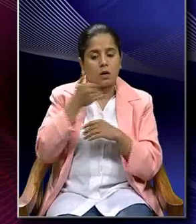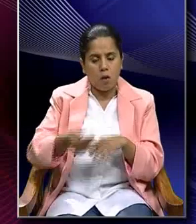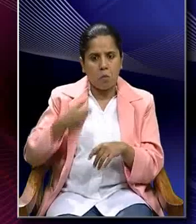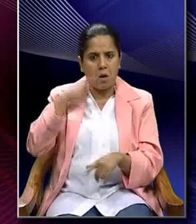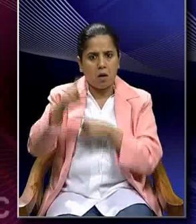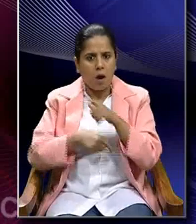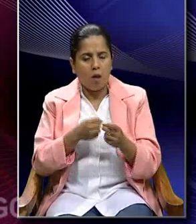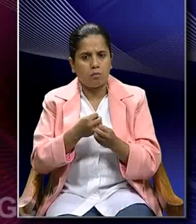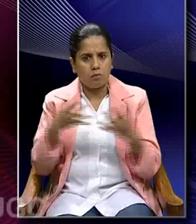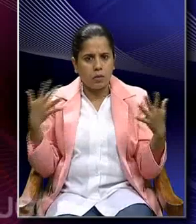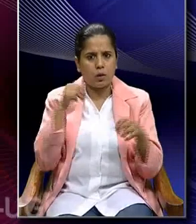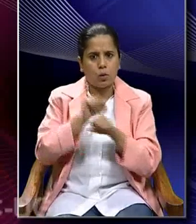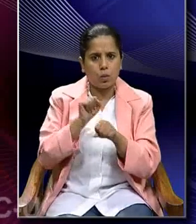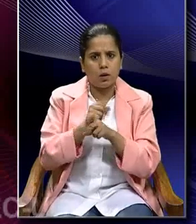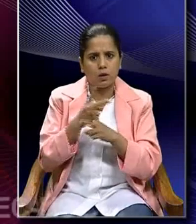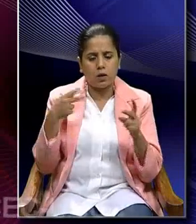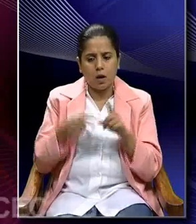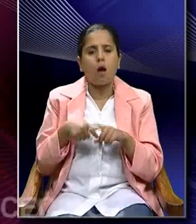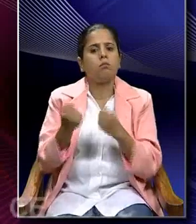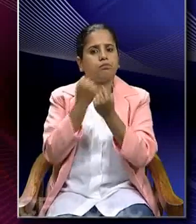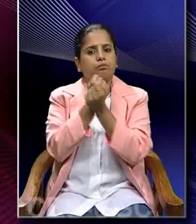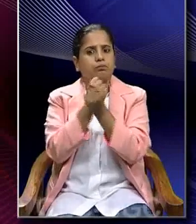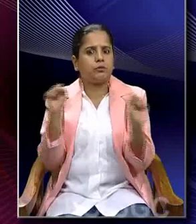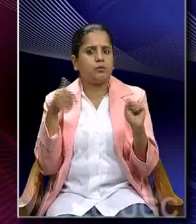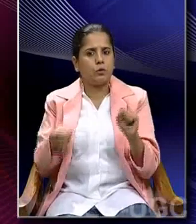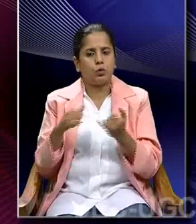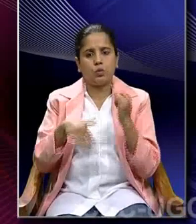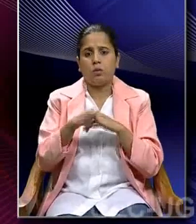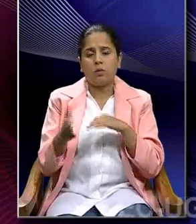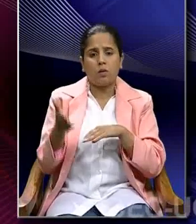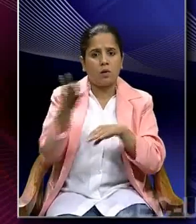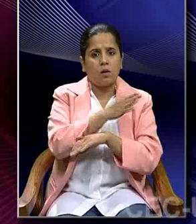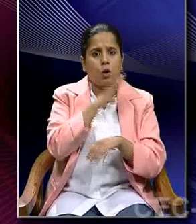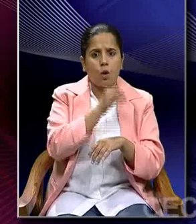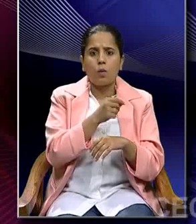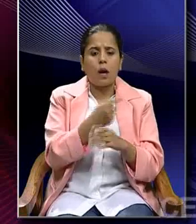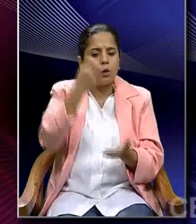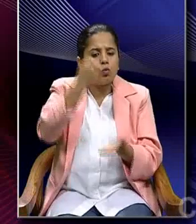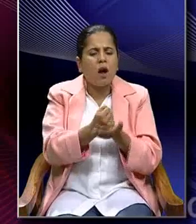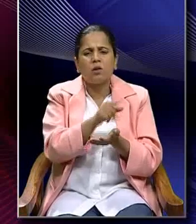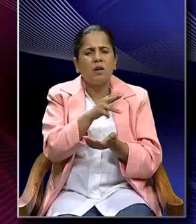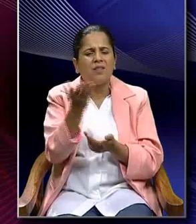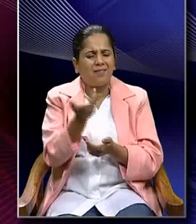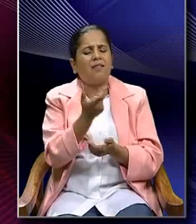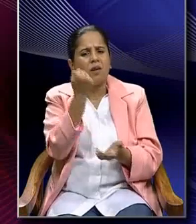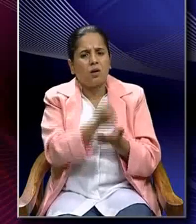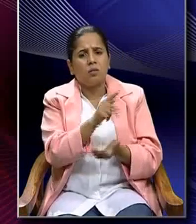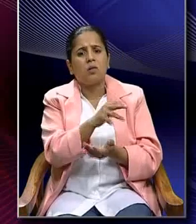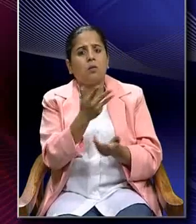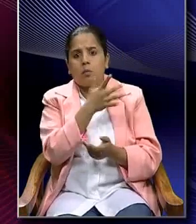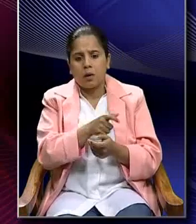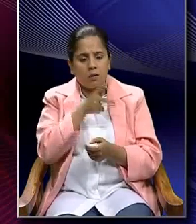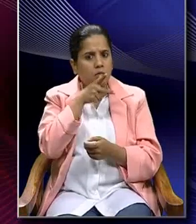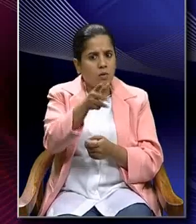industrialized, modernized, and entered into democratic societies, there was no language of rights. People didn't say that,